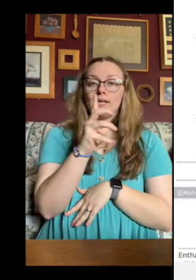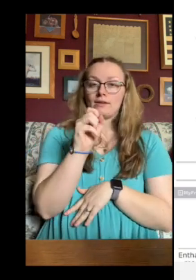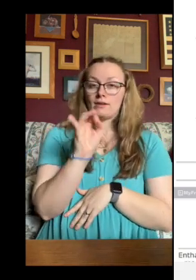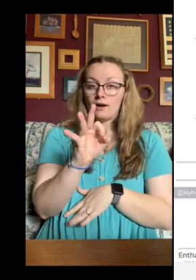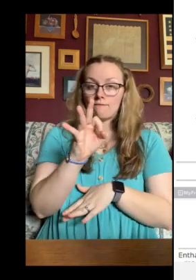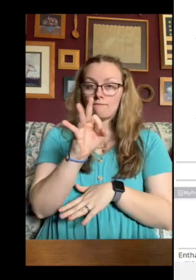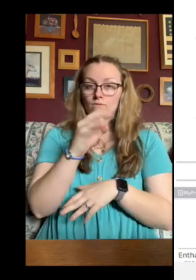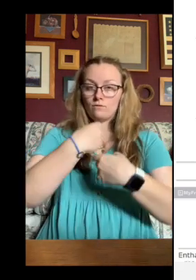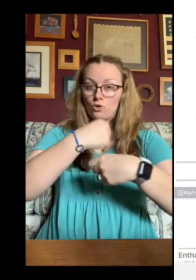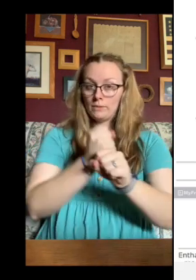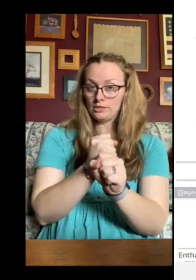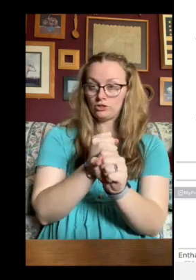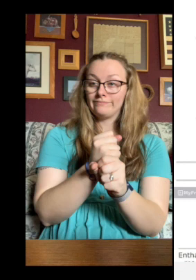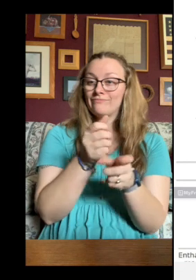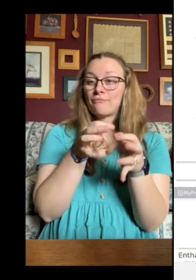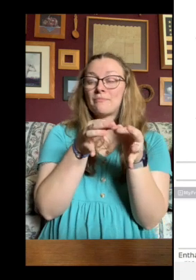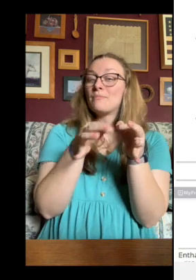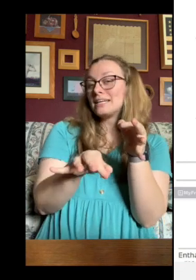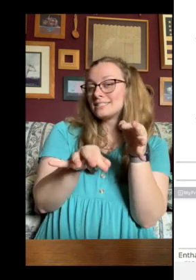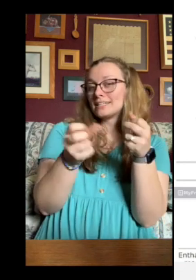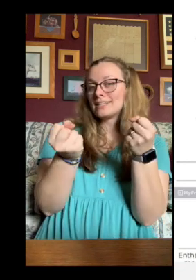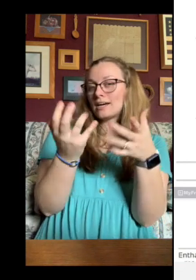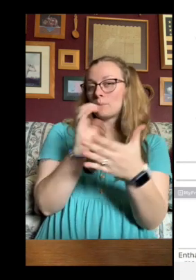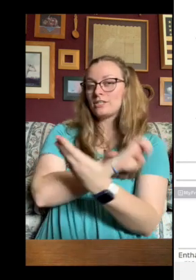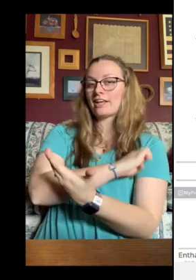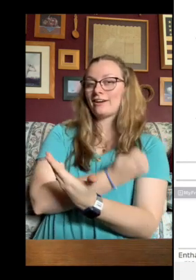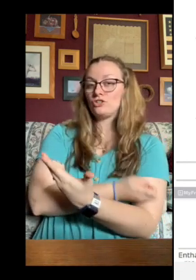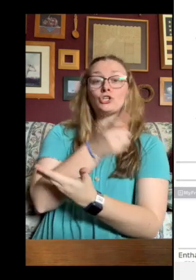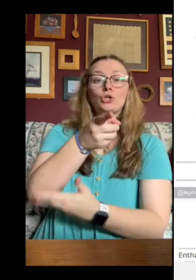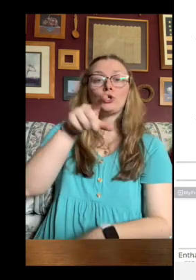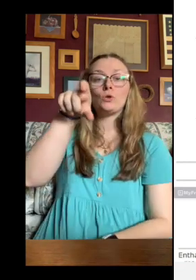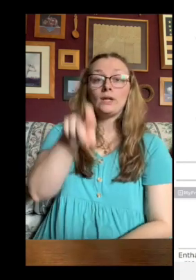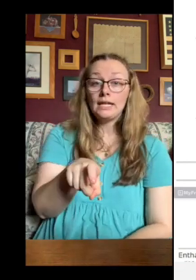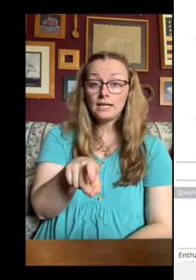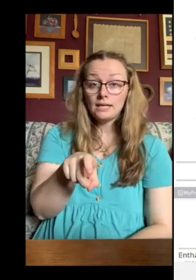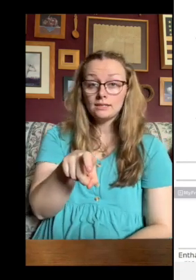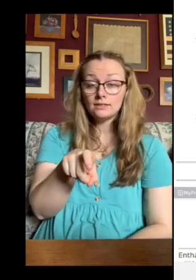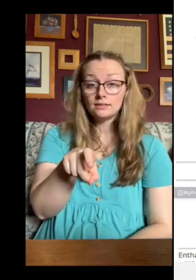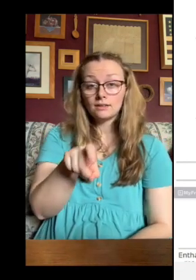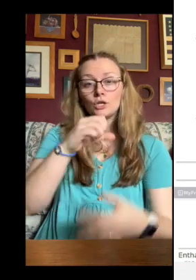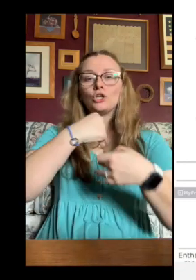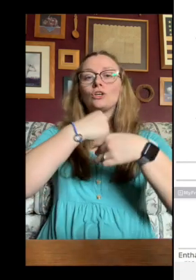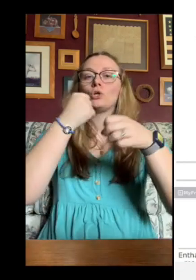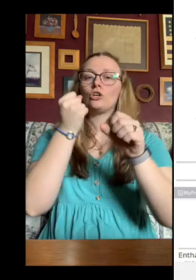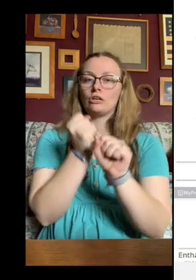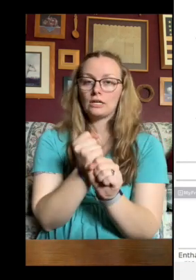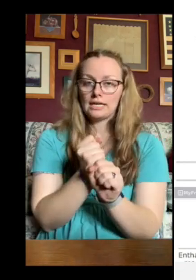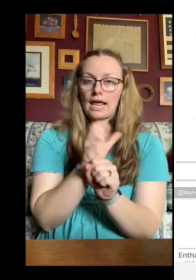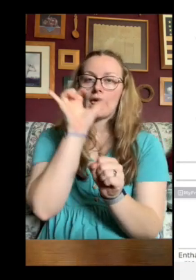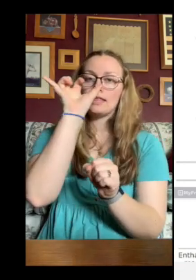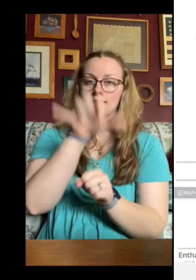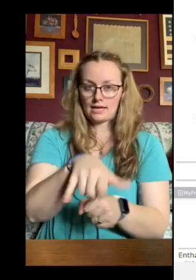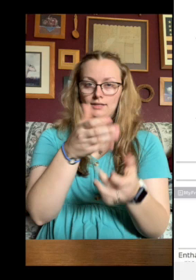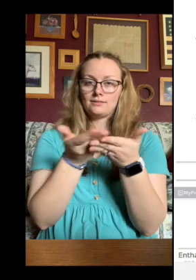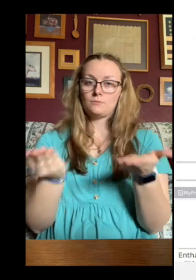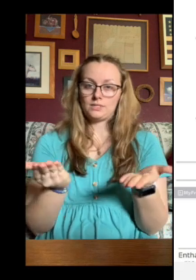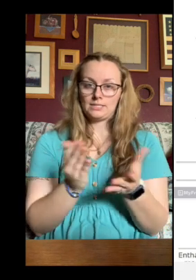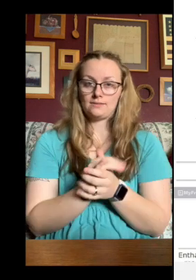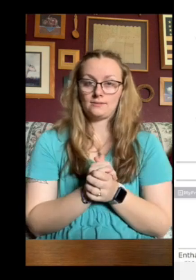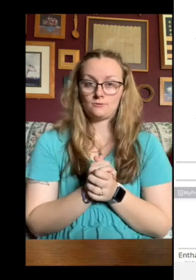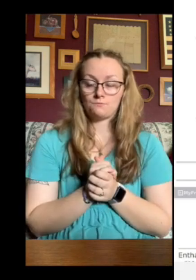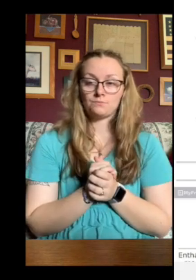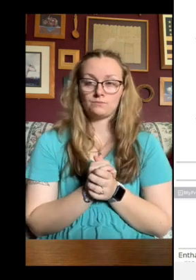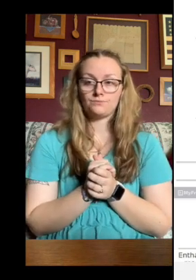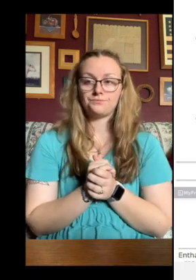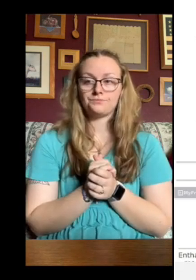Basically, it's how much energy do you need to create that substance. Like how much